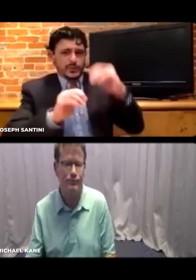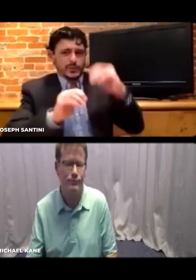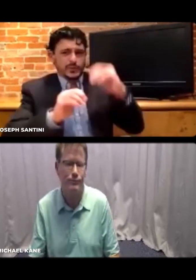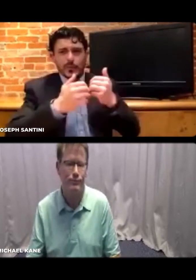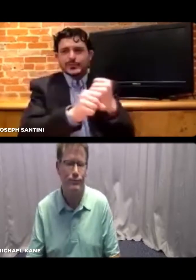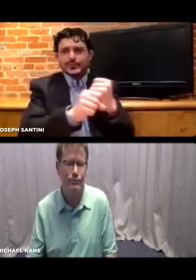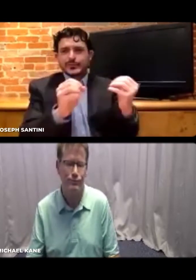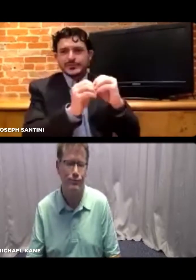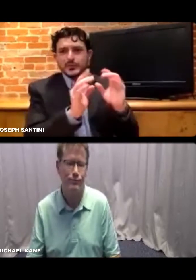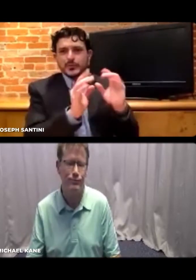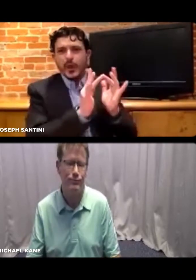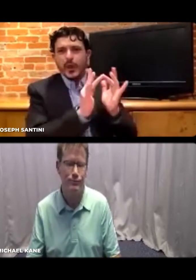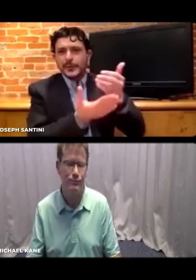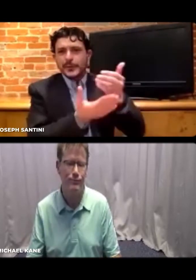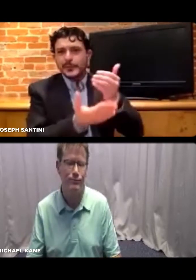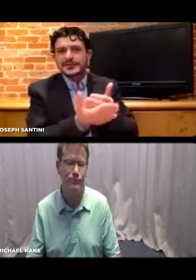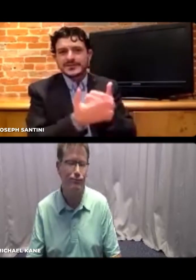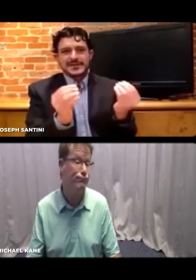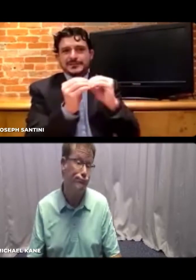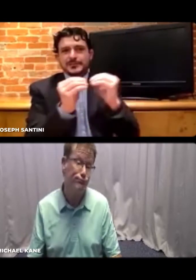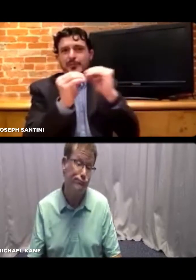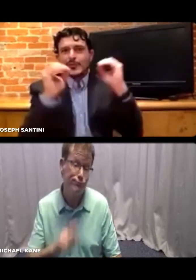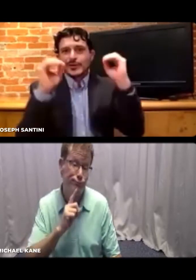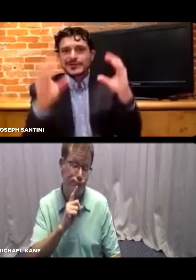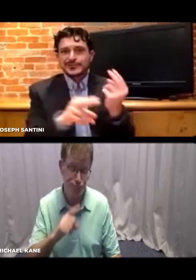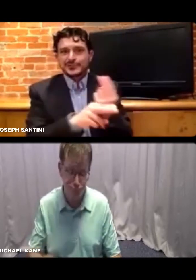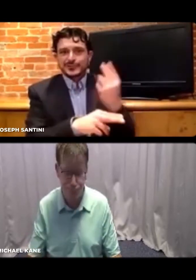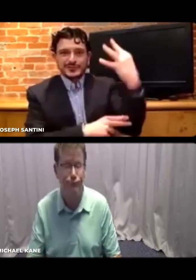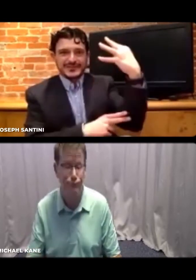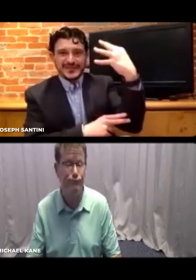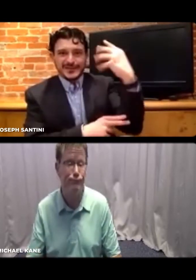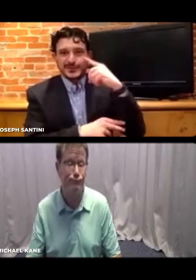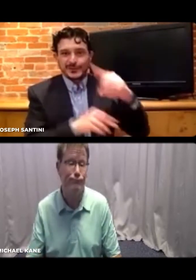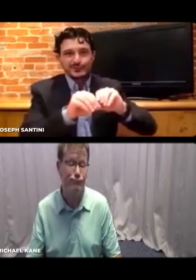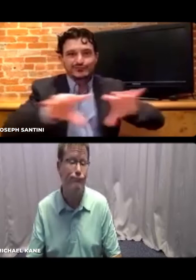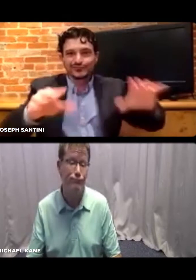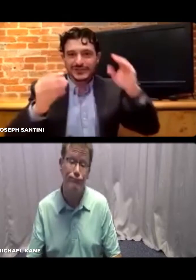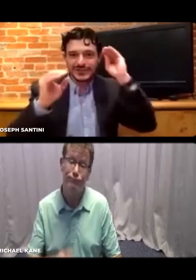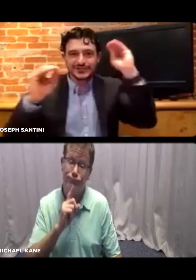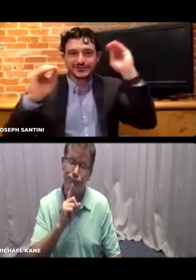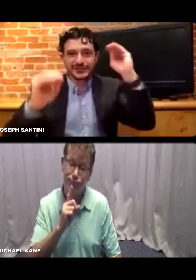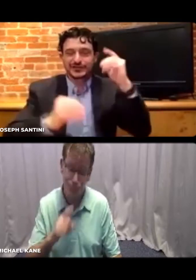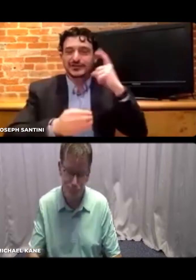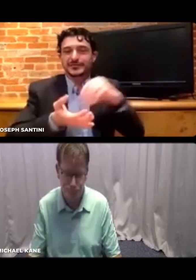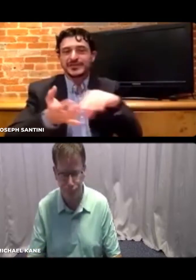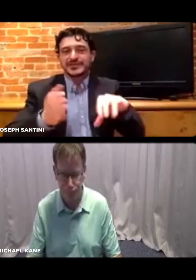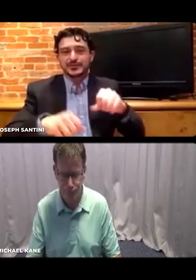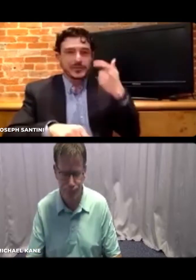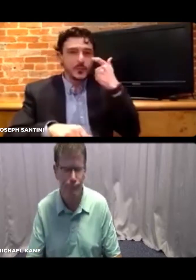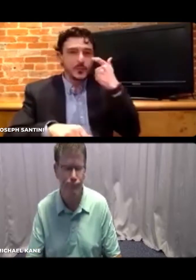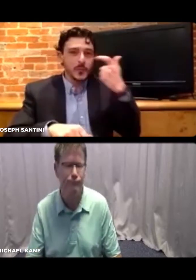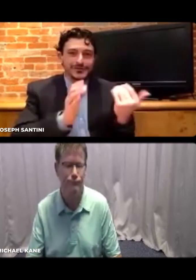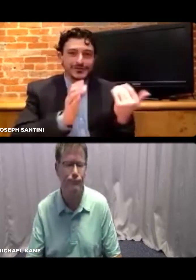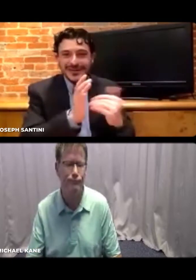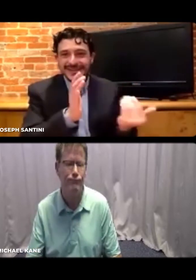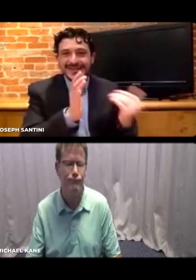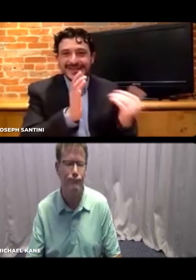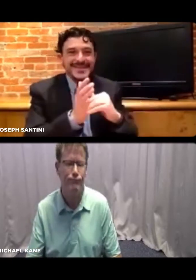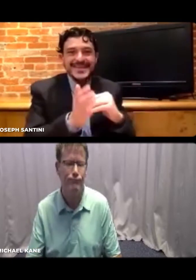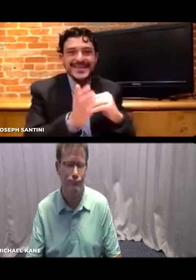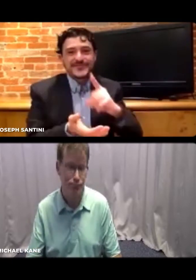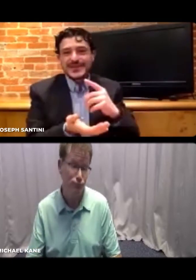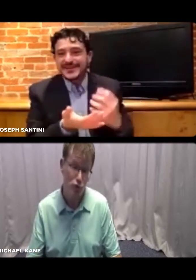Yeah, it seems like people want to know more and more about online courses for Yeah, instruction. And you can rewatch them